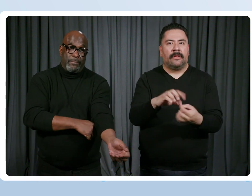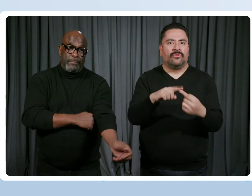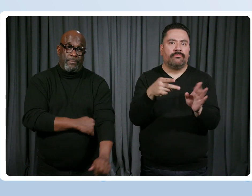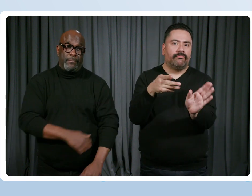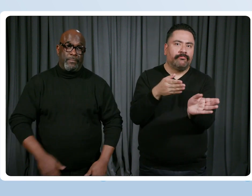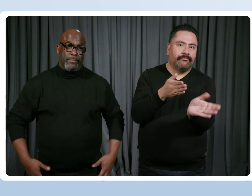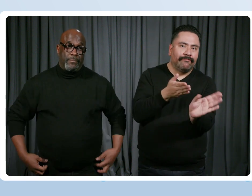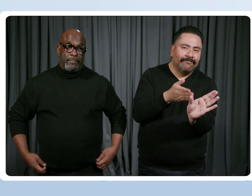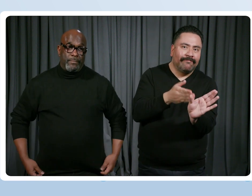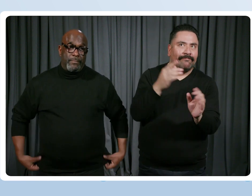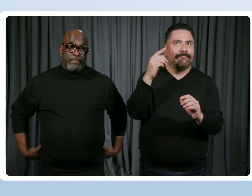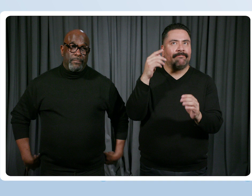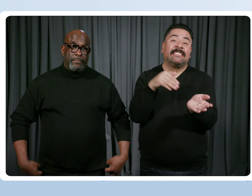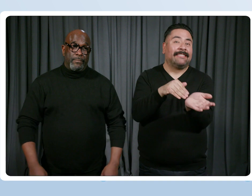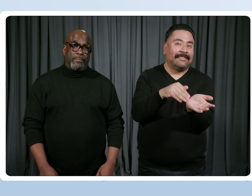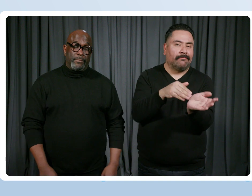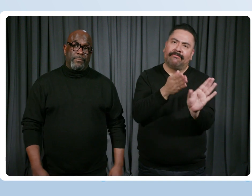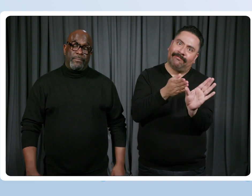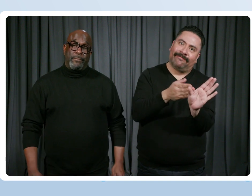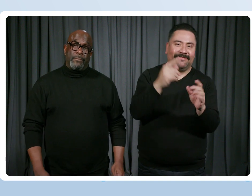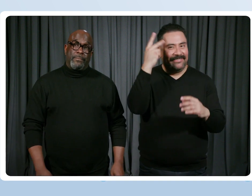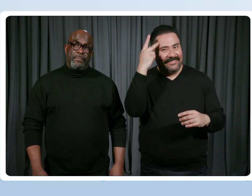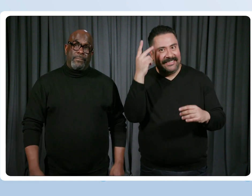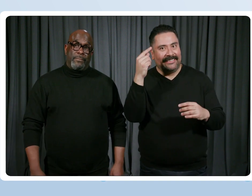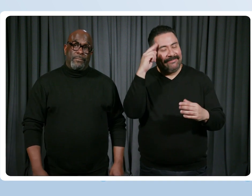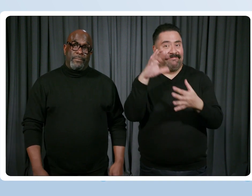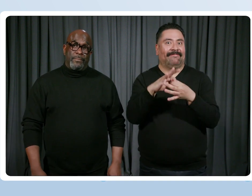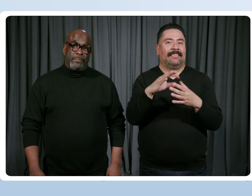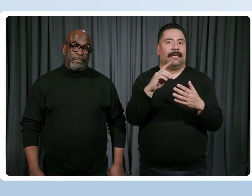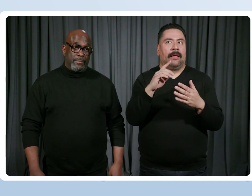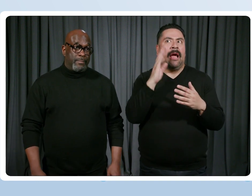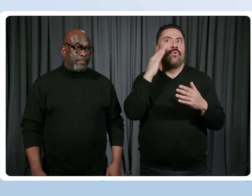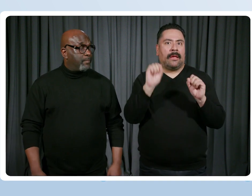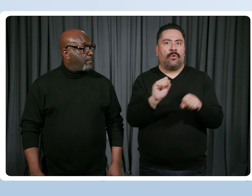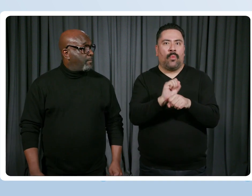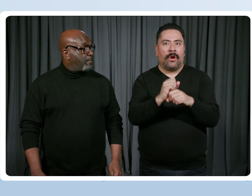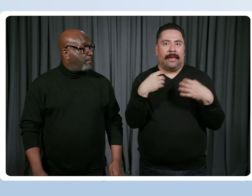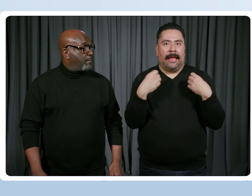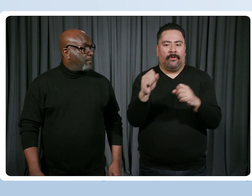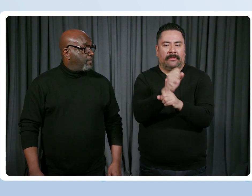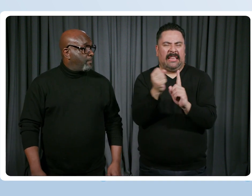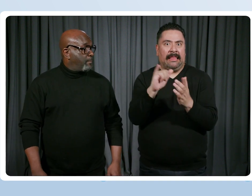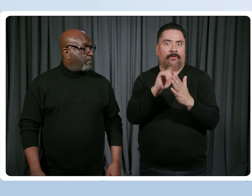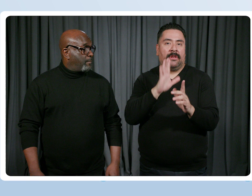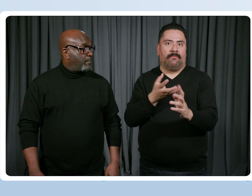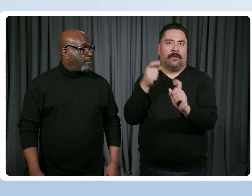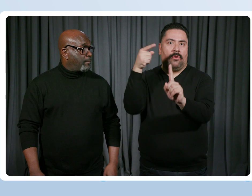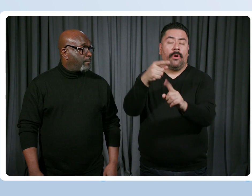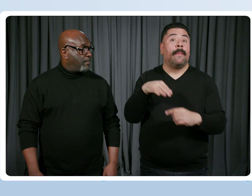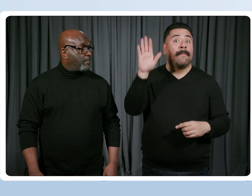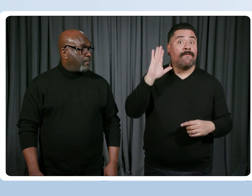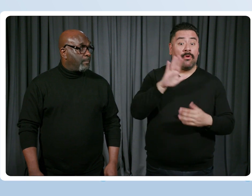psychology. And I knew that I would be able to work in mental health settings, and that was my ultimate goal. So when I was in school, an